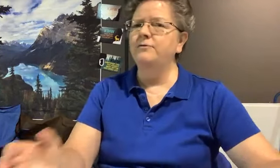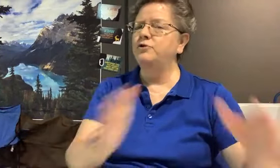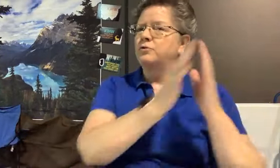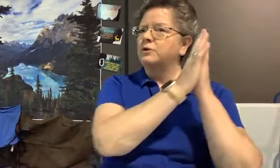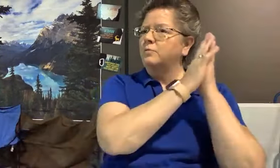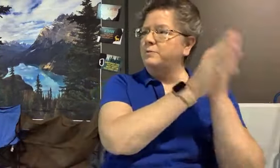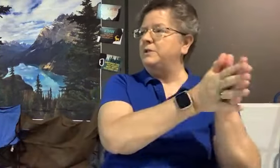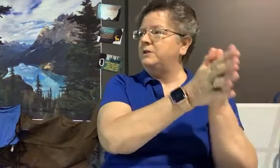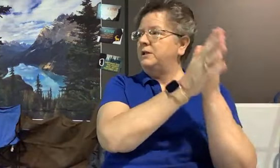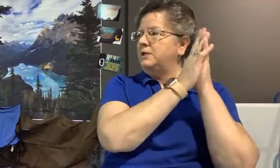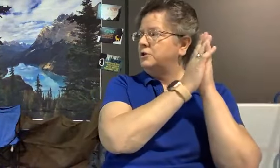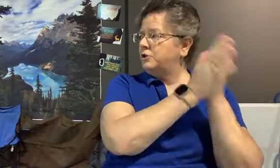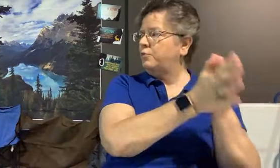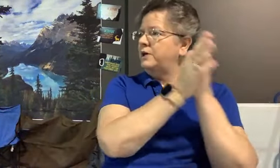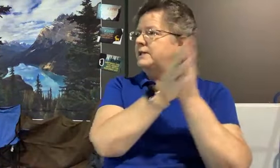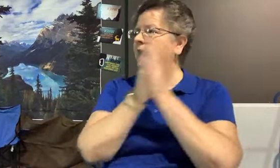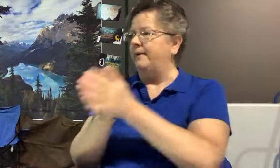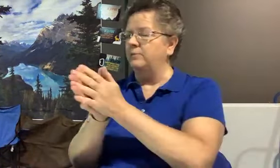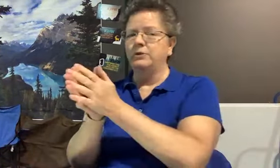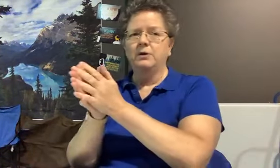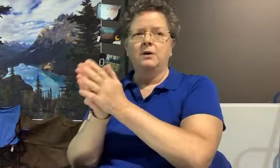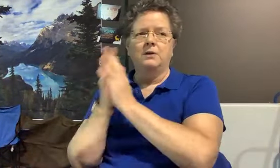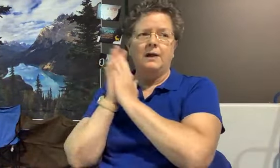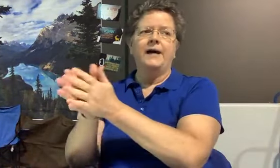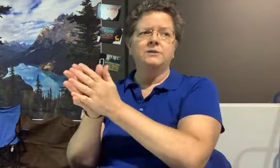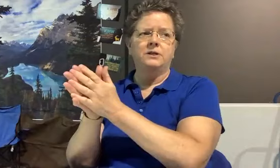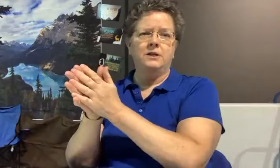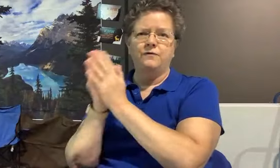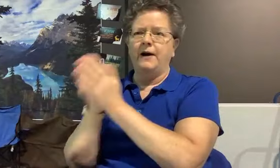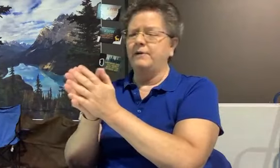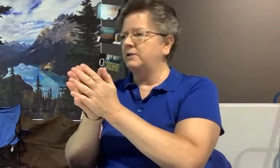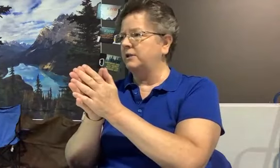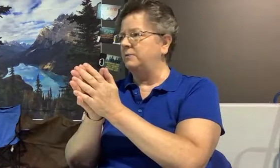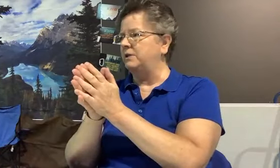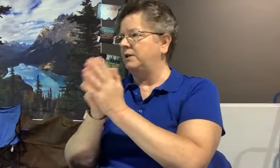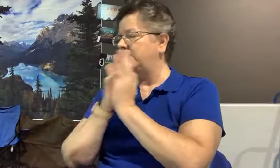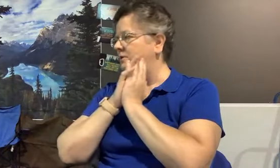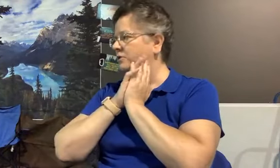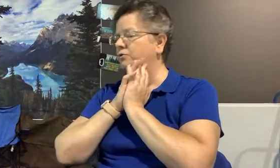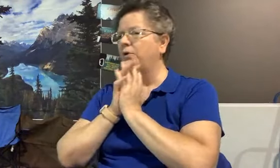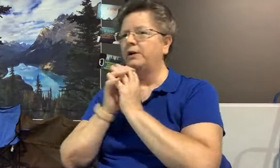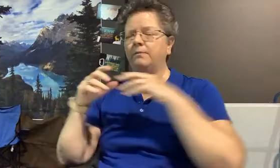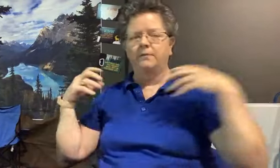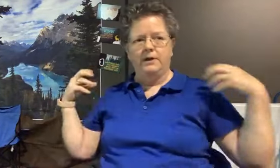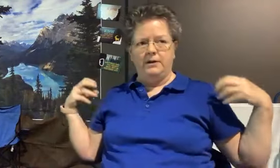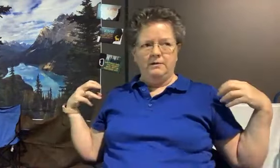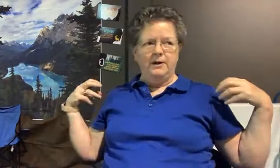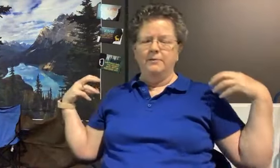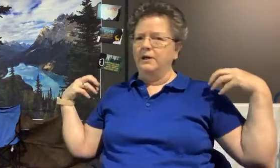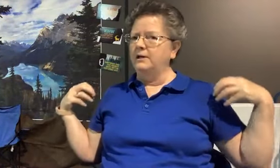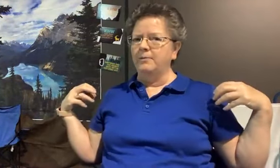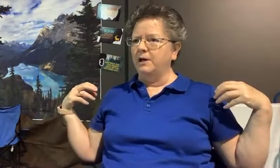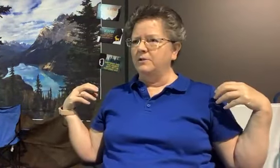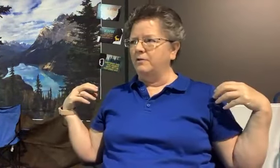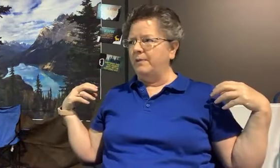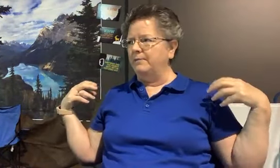after Jerusalem was besieged three times, last siege, 586 BC, they destroyed the King Nebuchadnezzar of